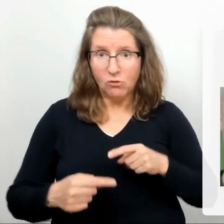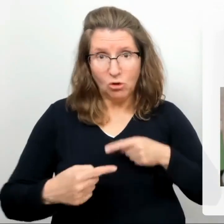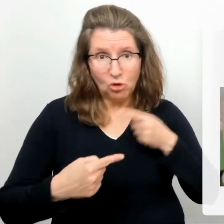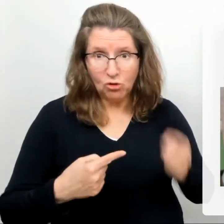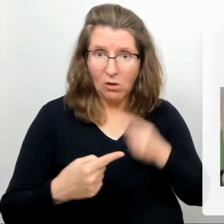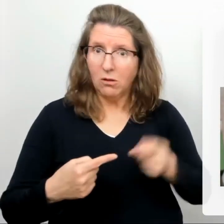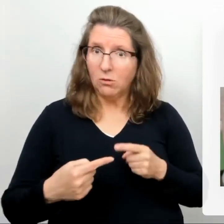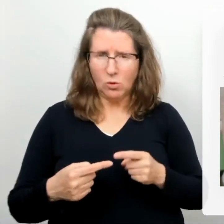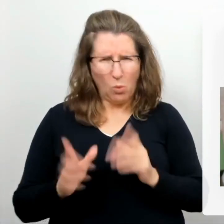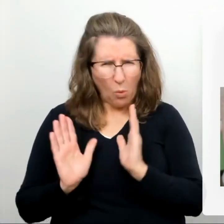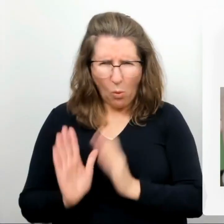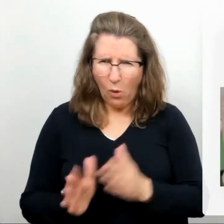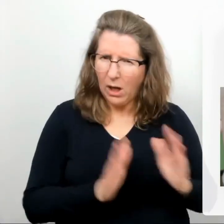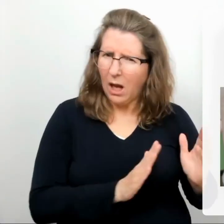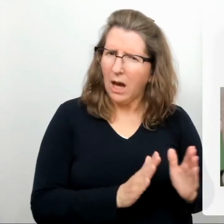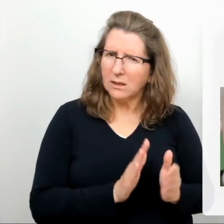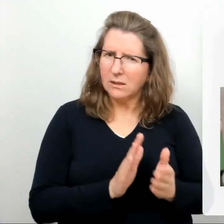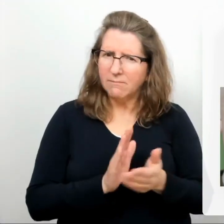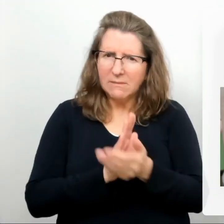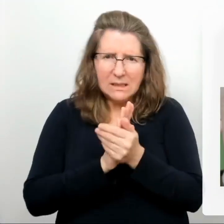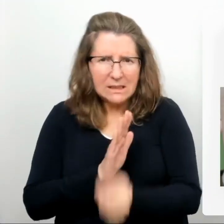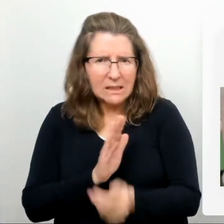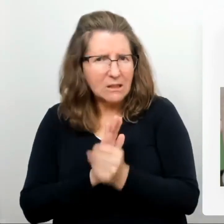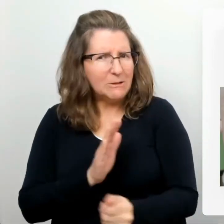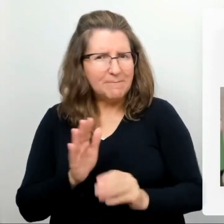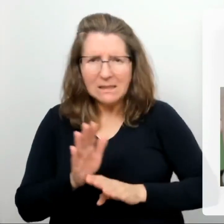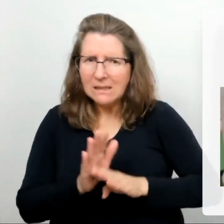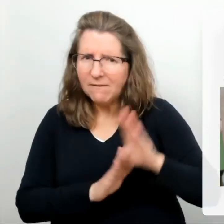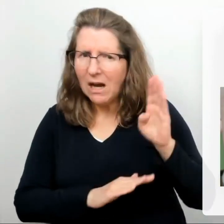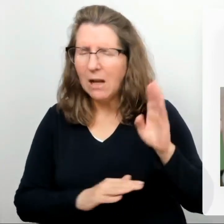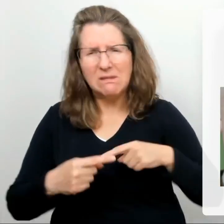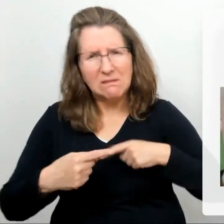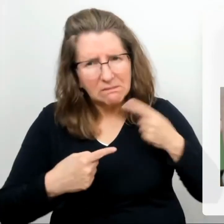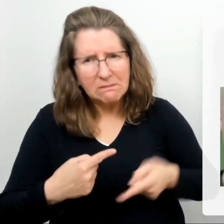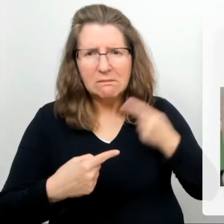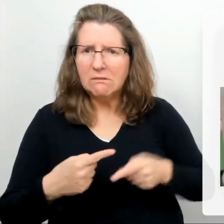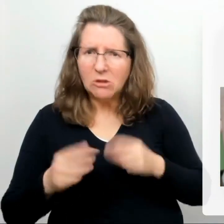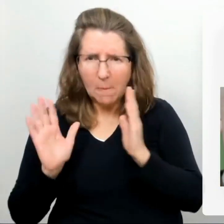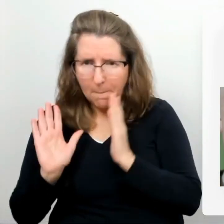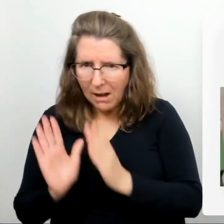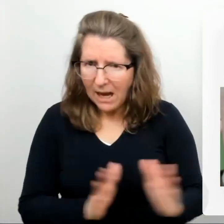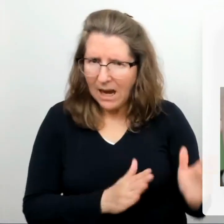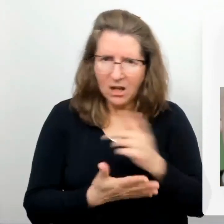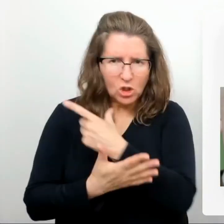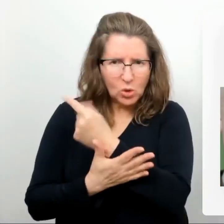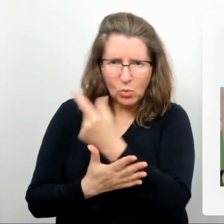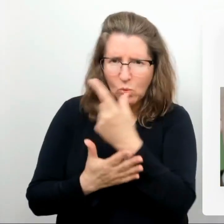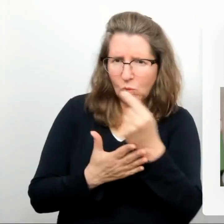He has weak organizational skills and planning skills. He hasn't grasped the concept that doing